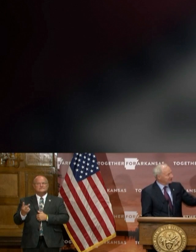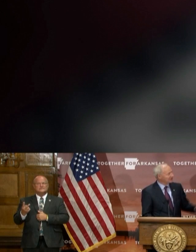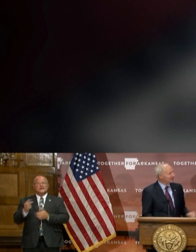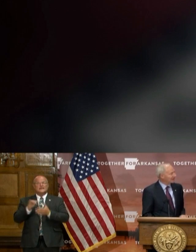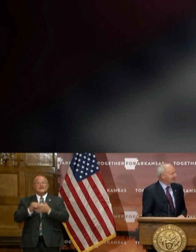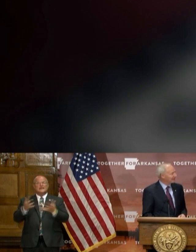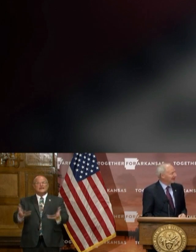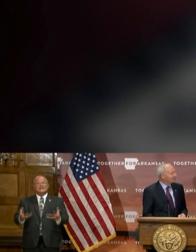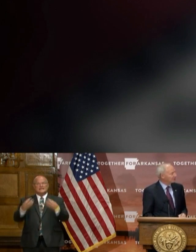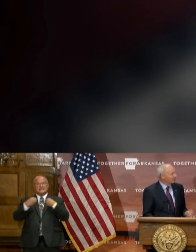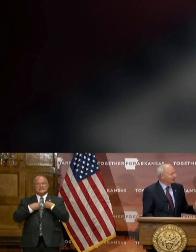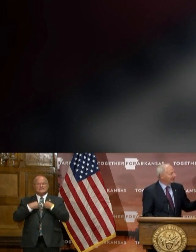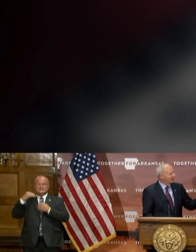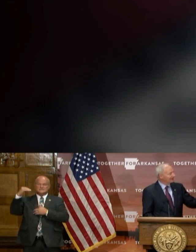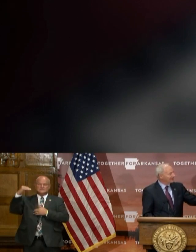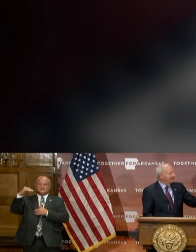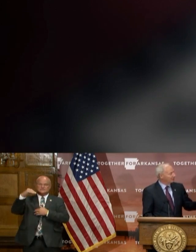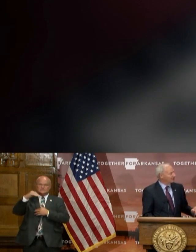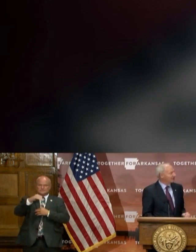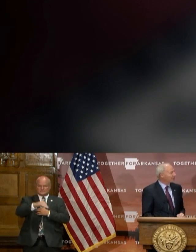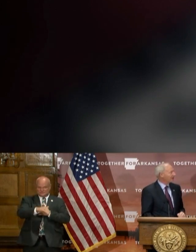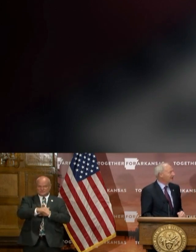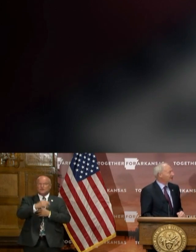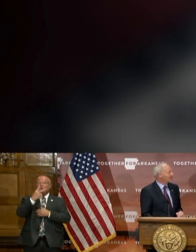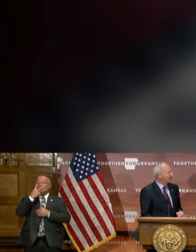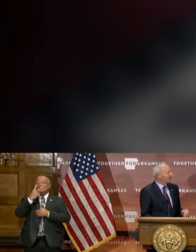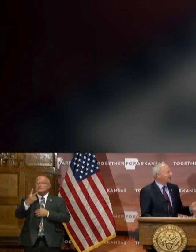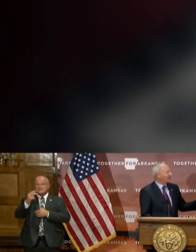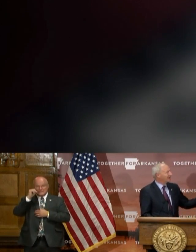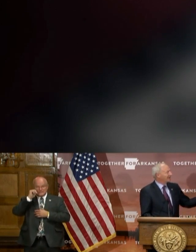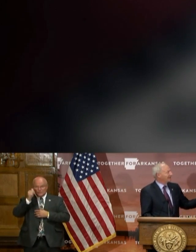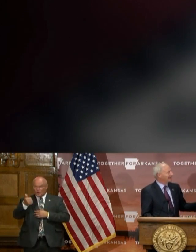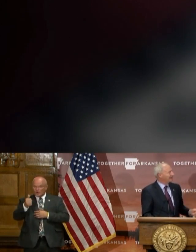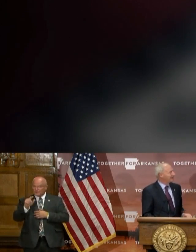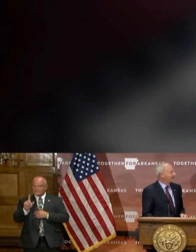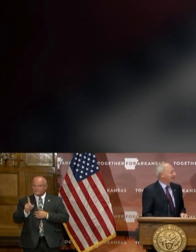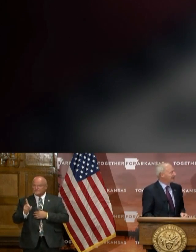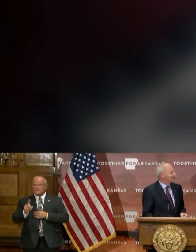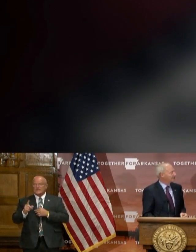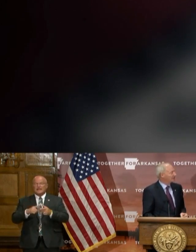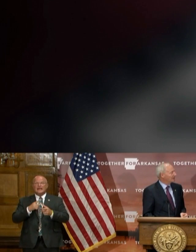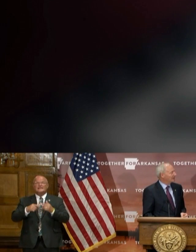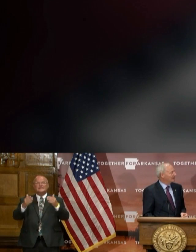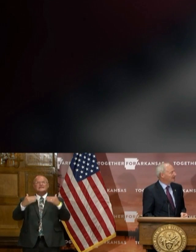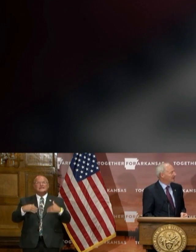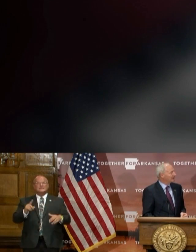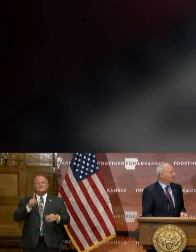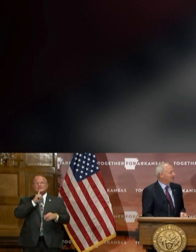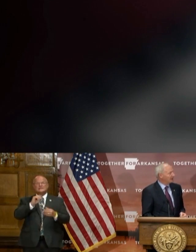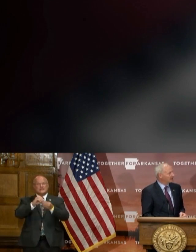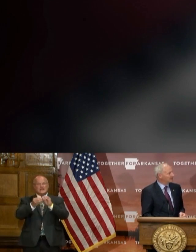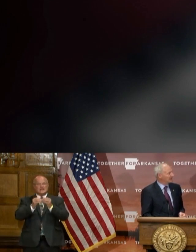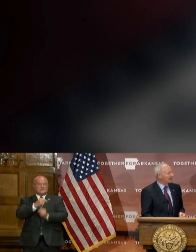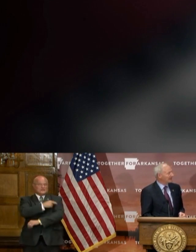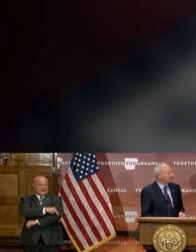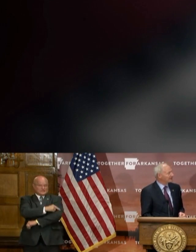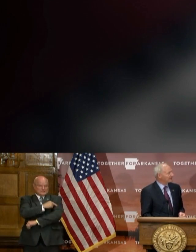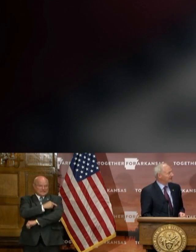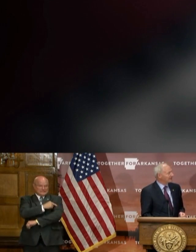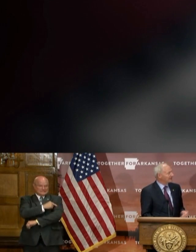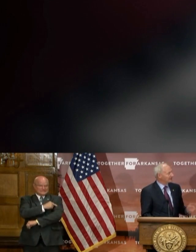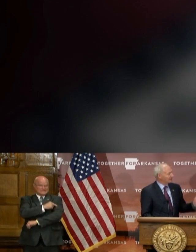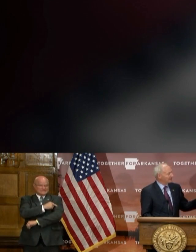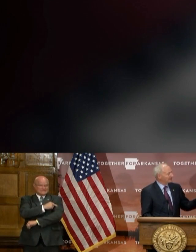that gives us a downward trend. We'll see where it is tomorrow. And then the next one is our number of